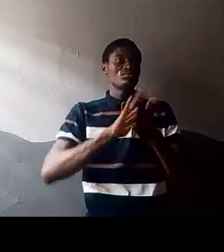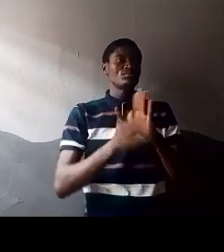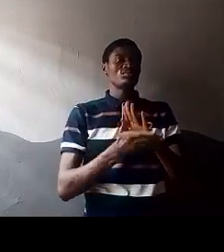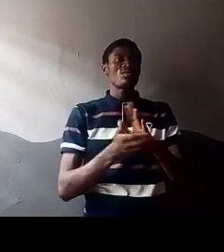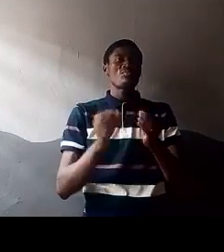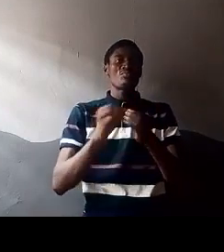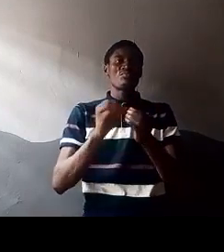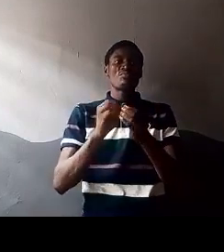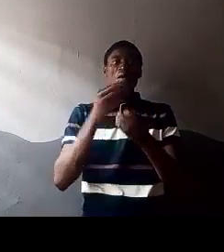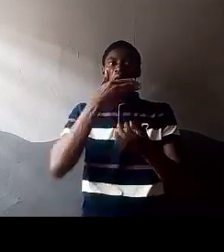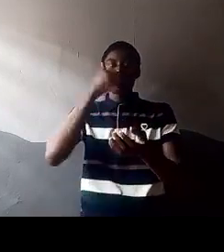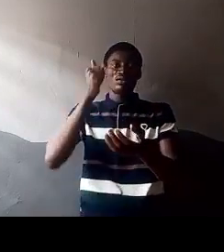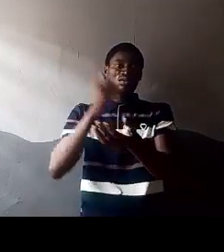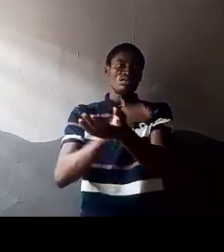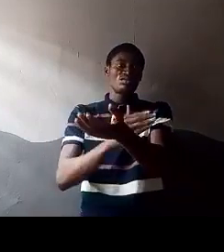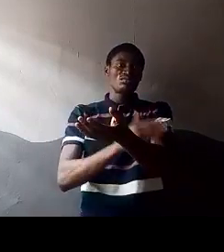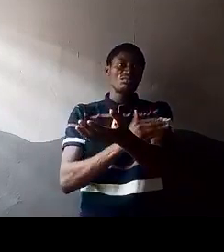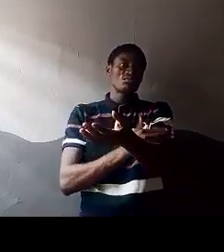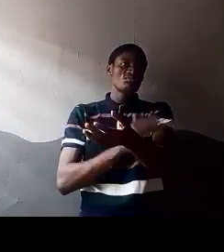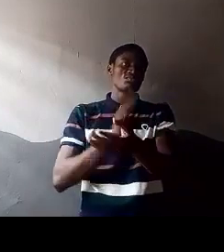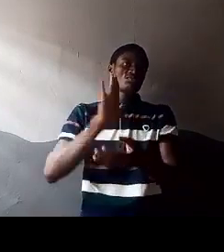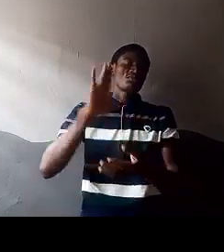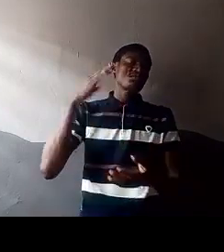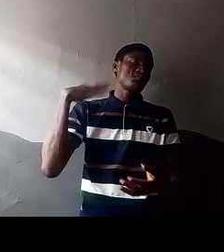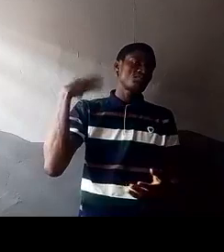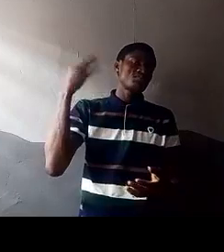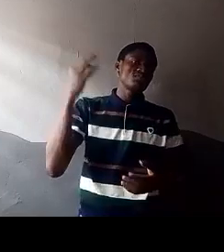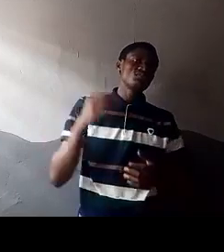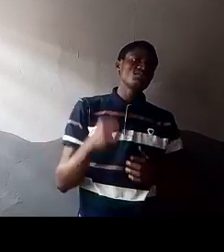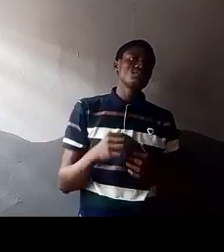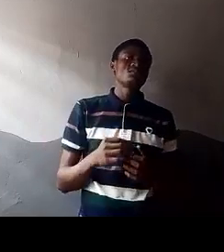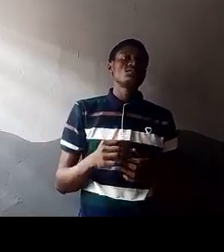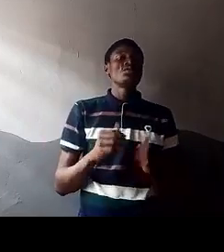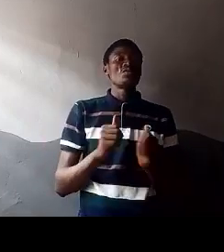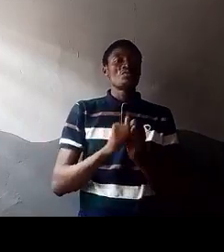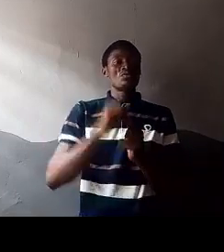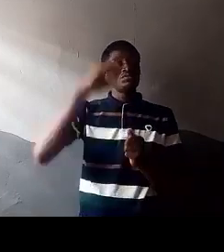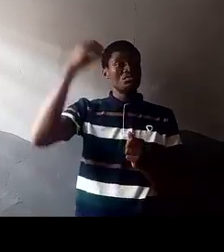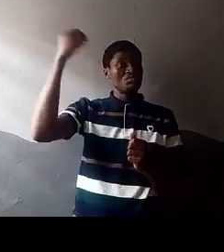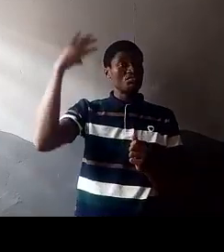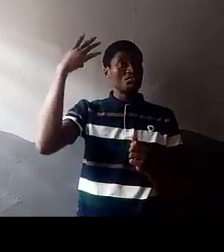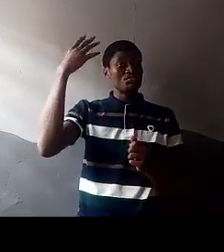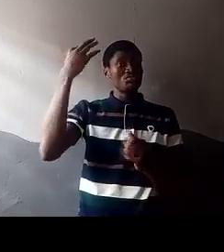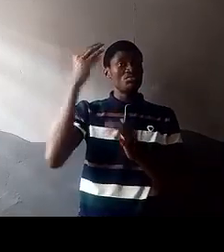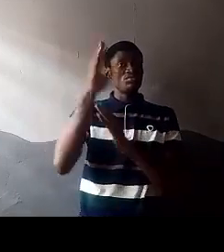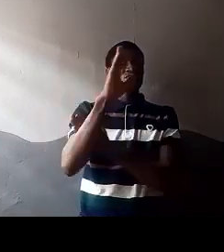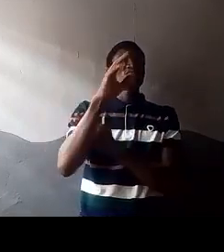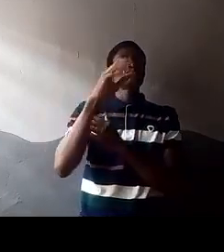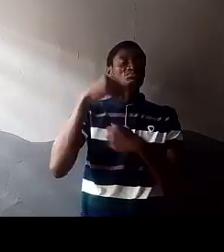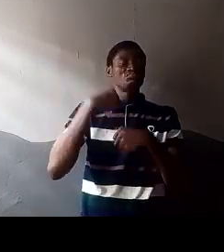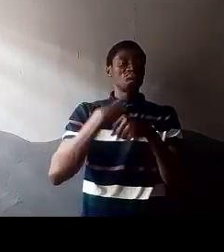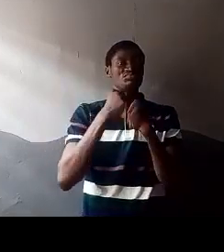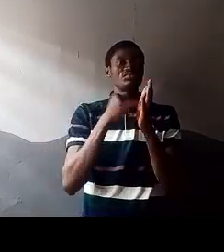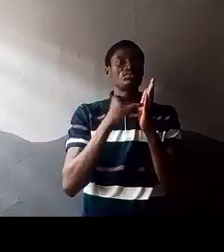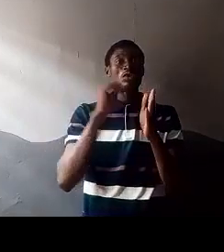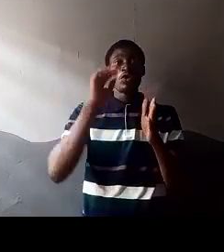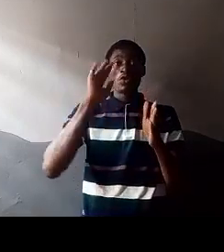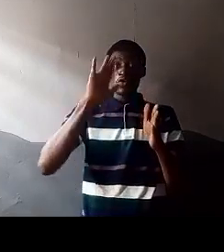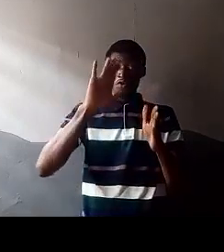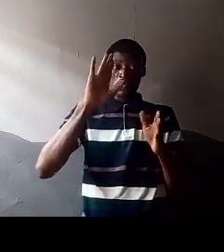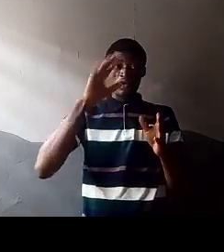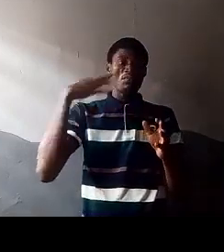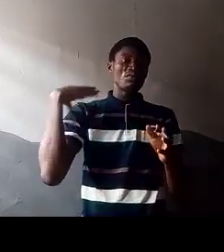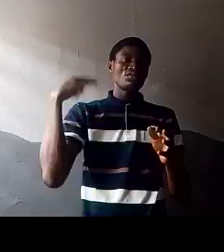were. And then with good mentors, and the grace of God, I was able to make it. So in your applications, I wish you all the